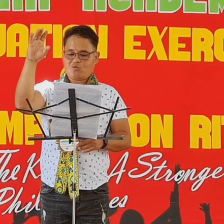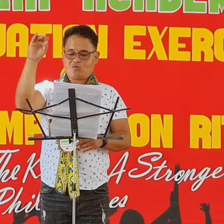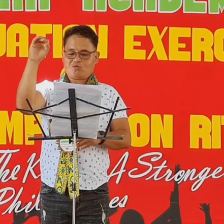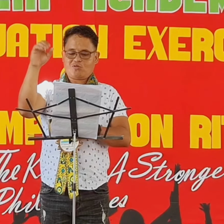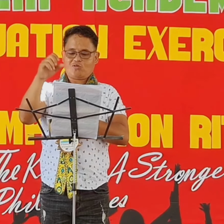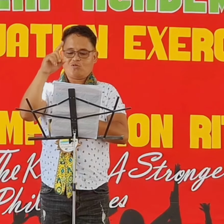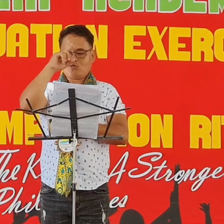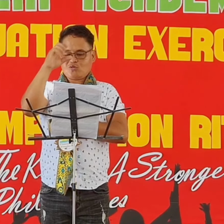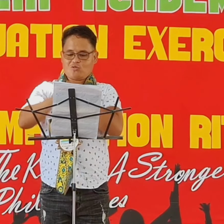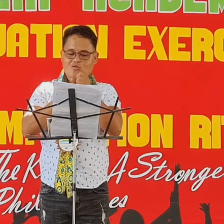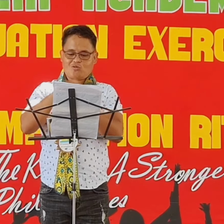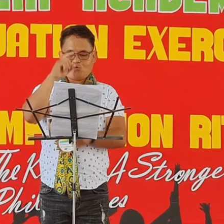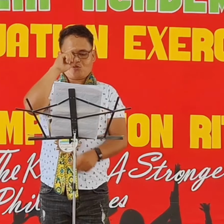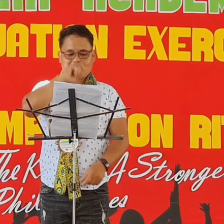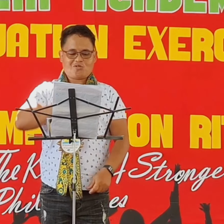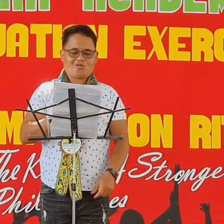I am 50 years old now.